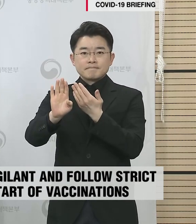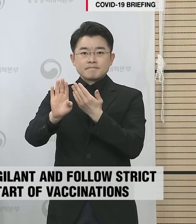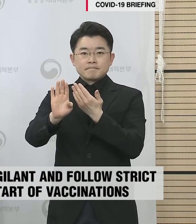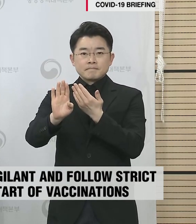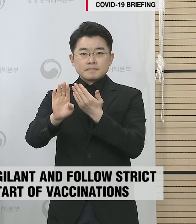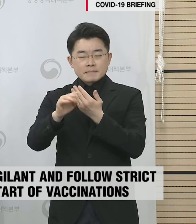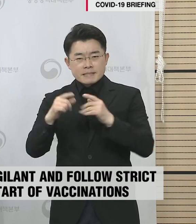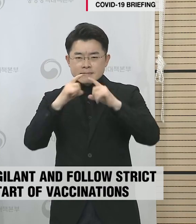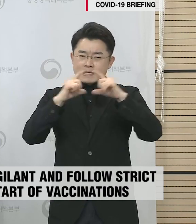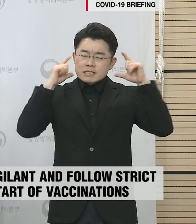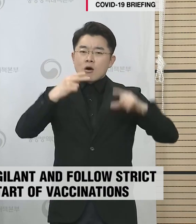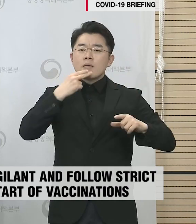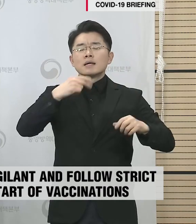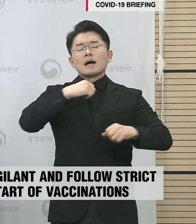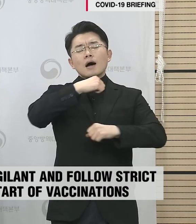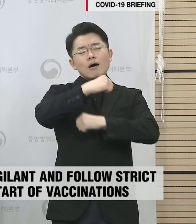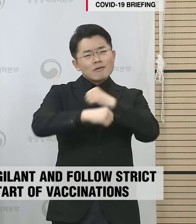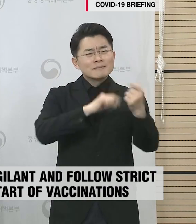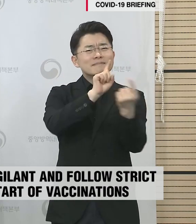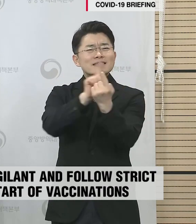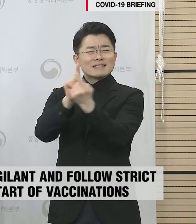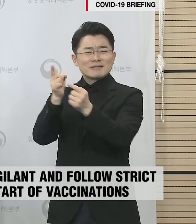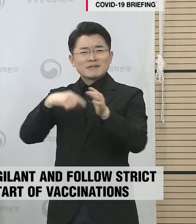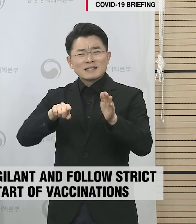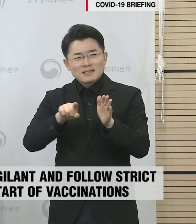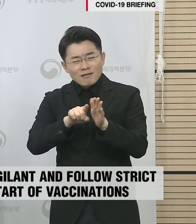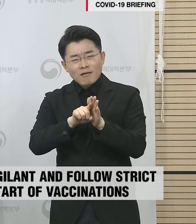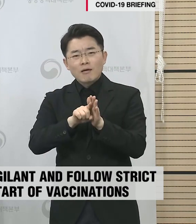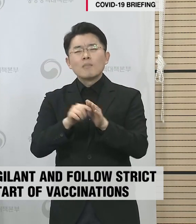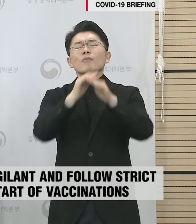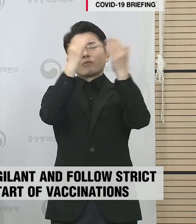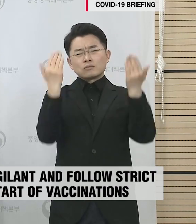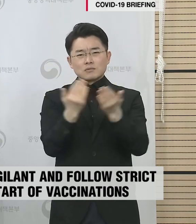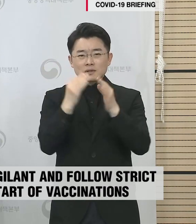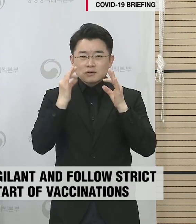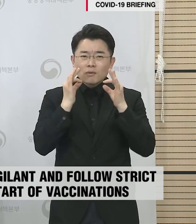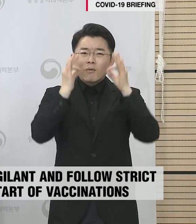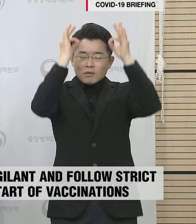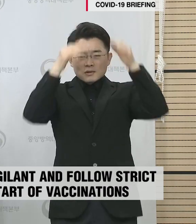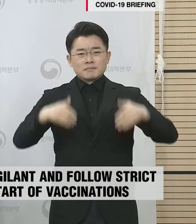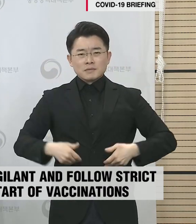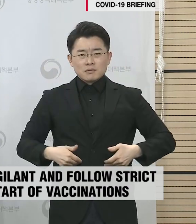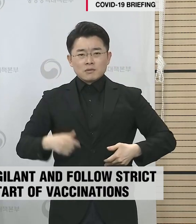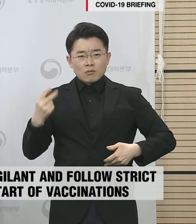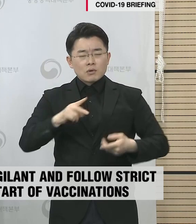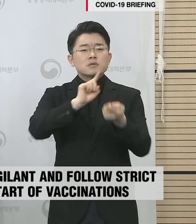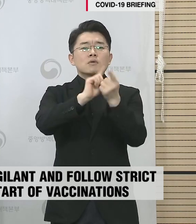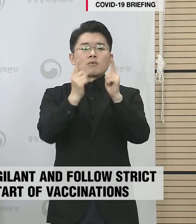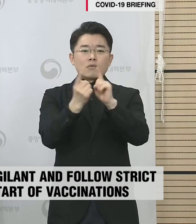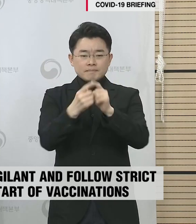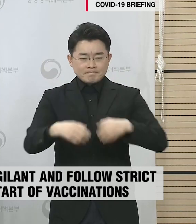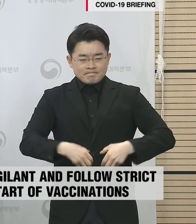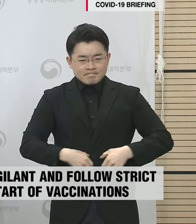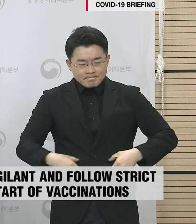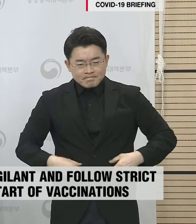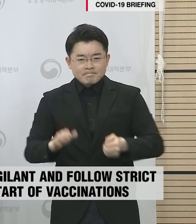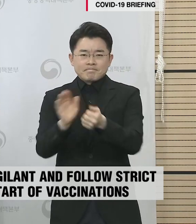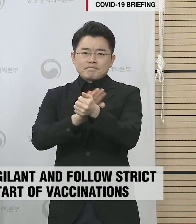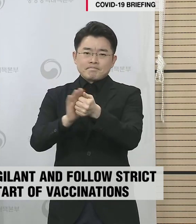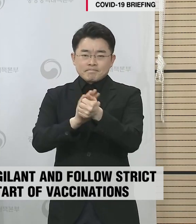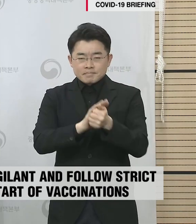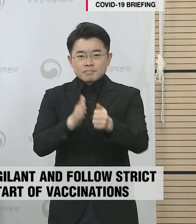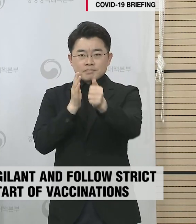pandemic. And it is our hope to return to the pre-COVID-19 period. And with